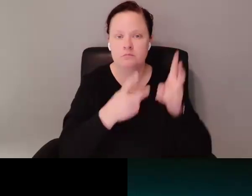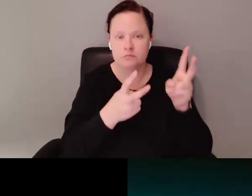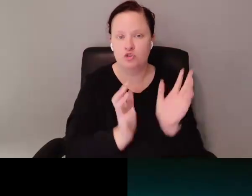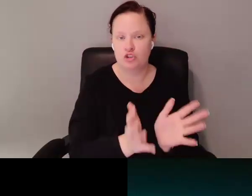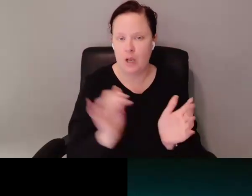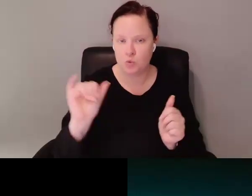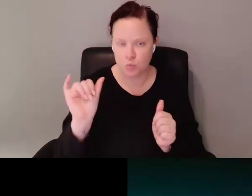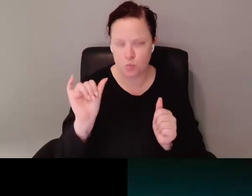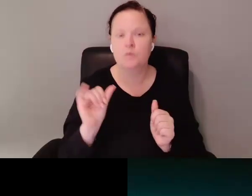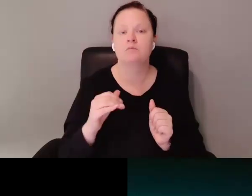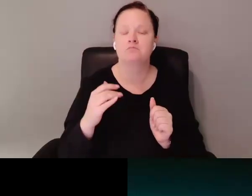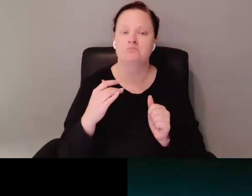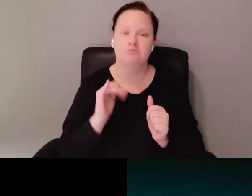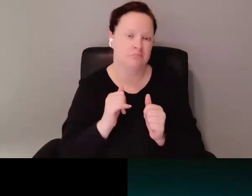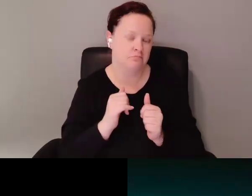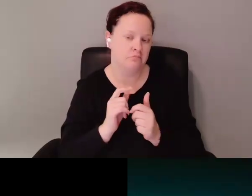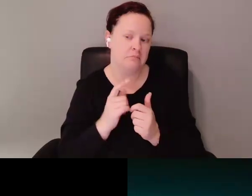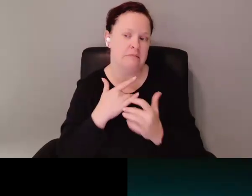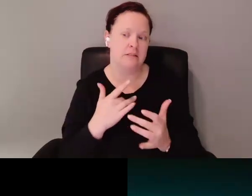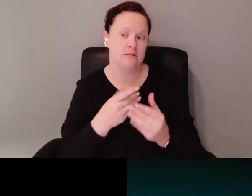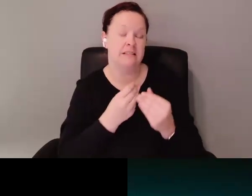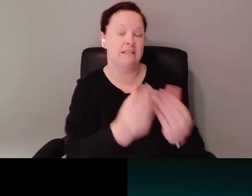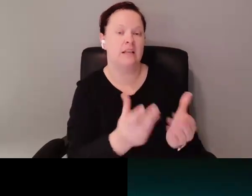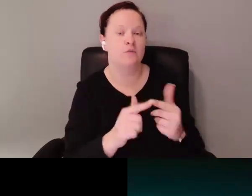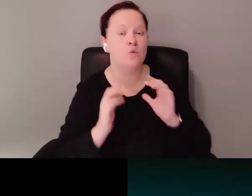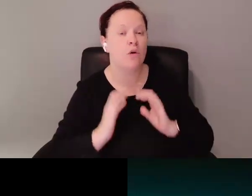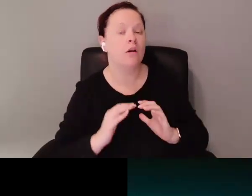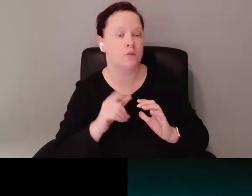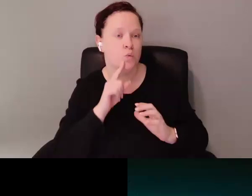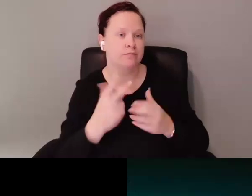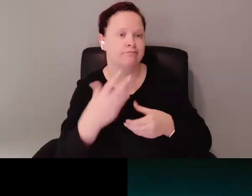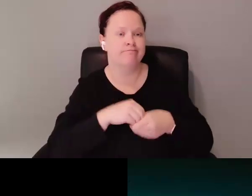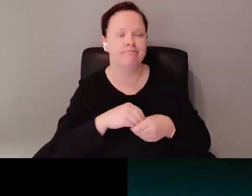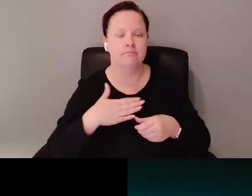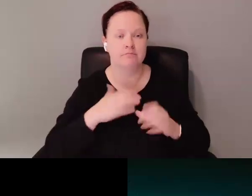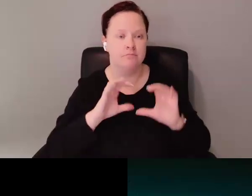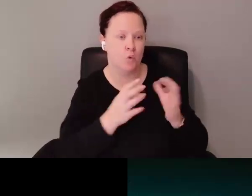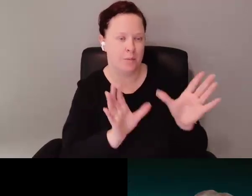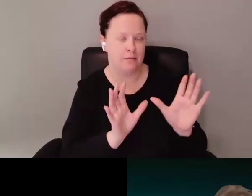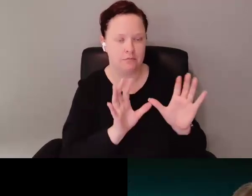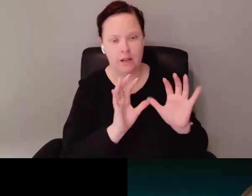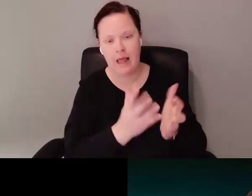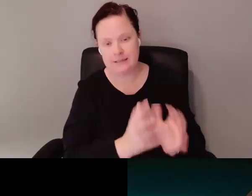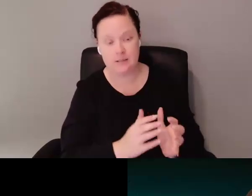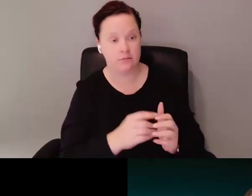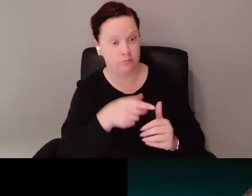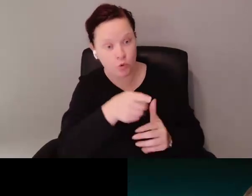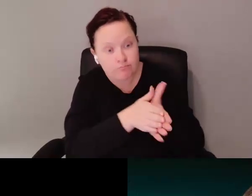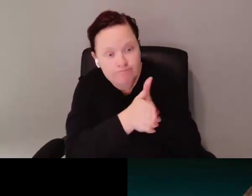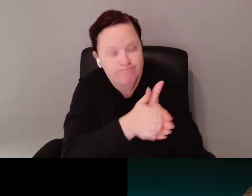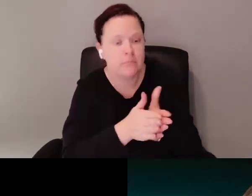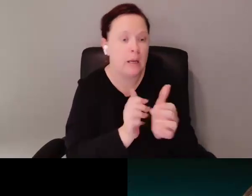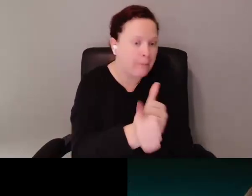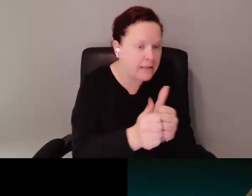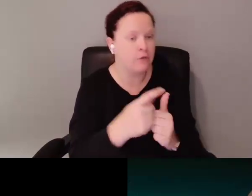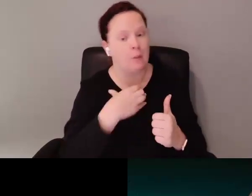something I give the clients that take my group classes. So it's just saying, are you driven and competitive? Are you passionate?